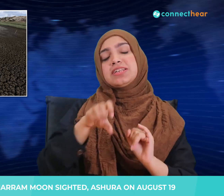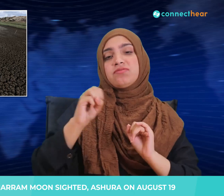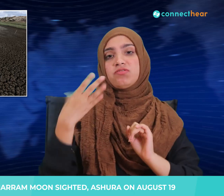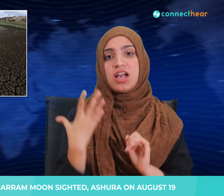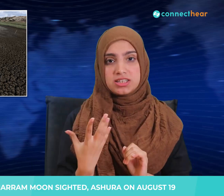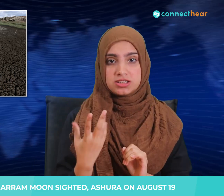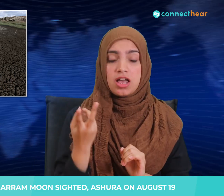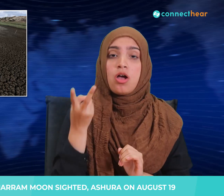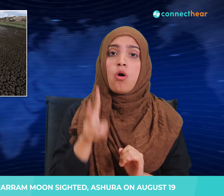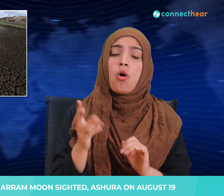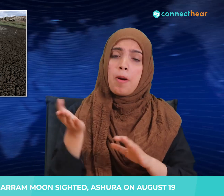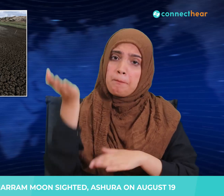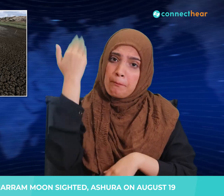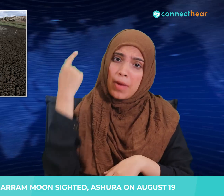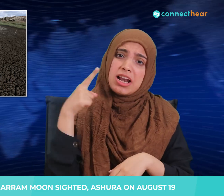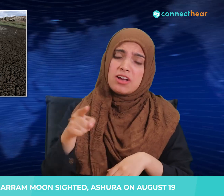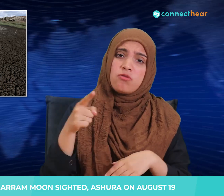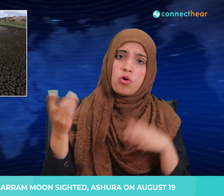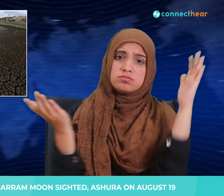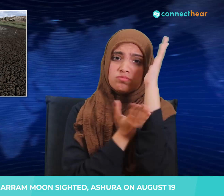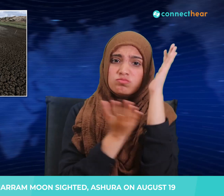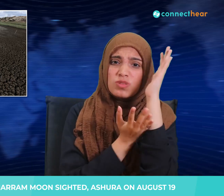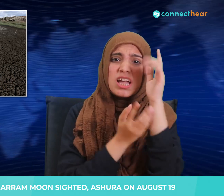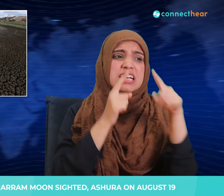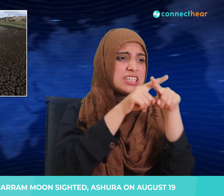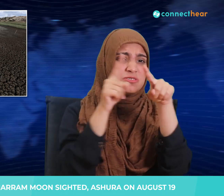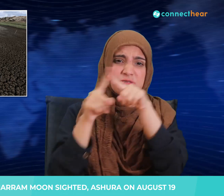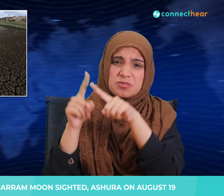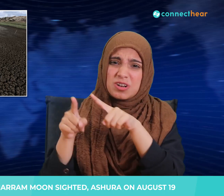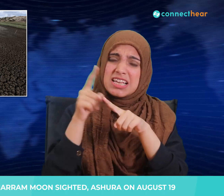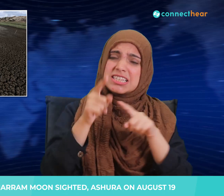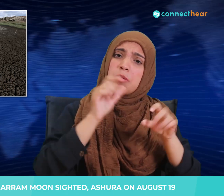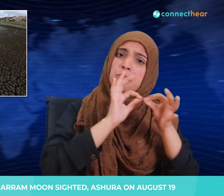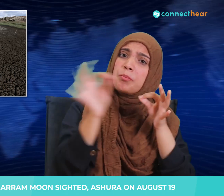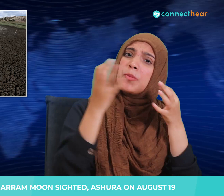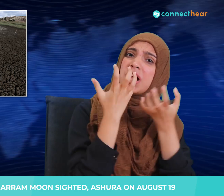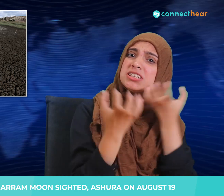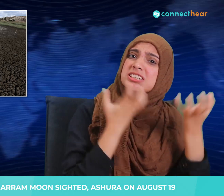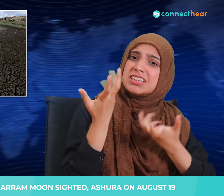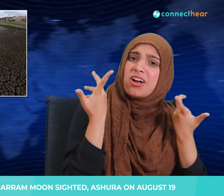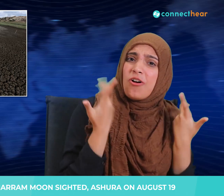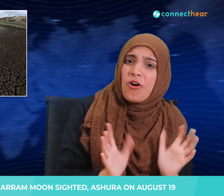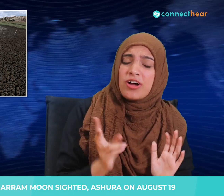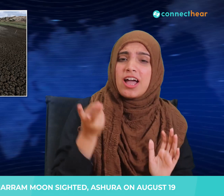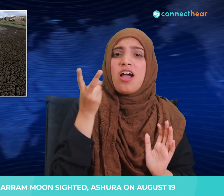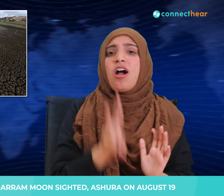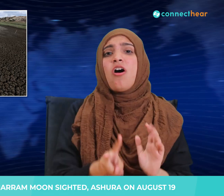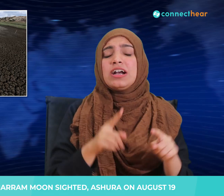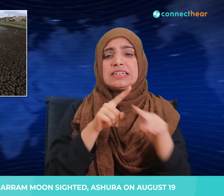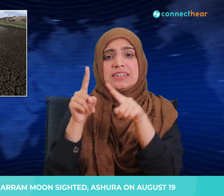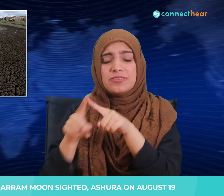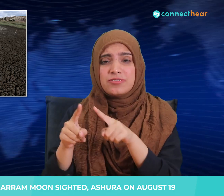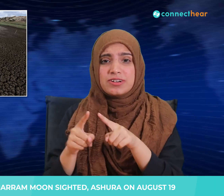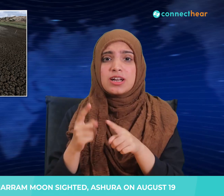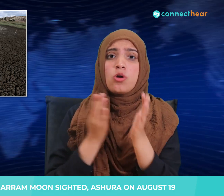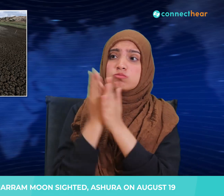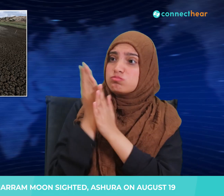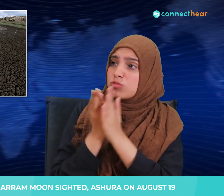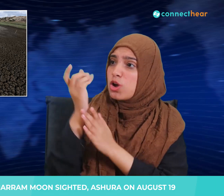saw 500,000 acres of forest burning in California, while in Venice, tourists waded through ankle-deep water